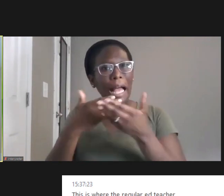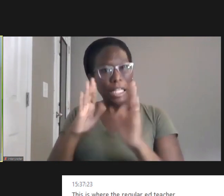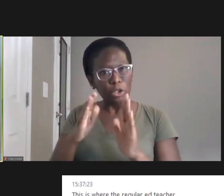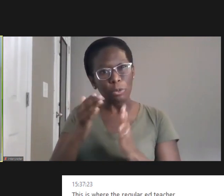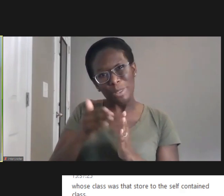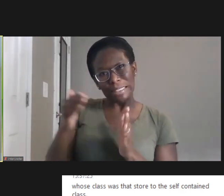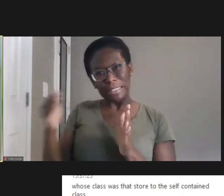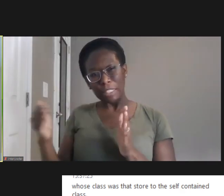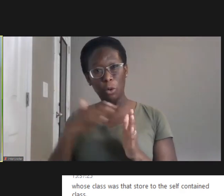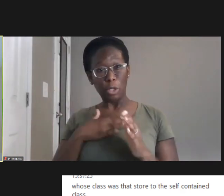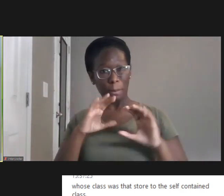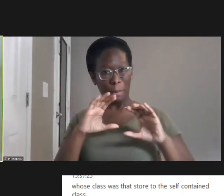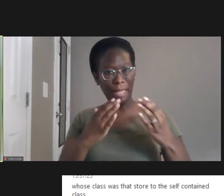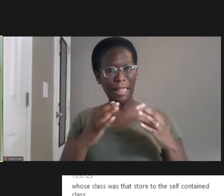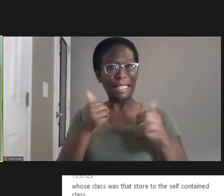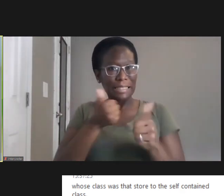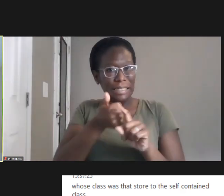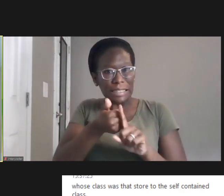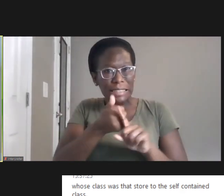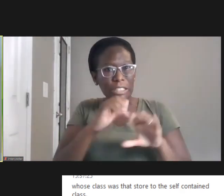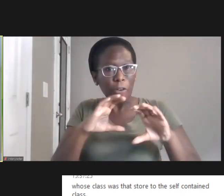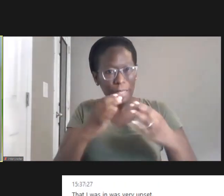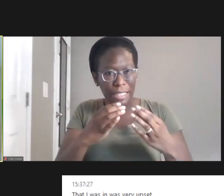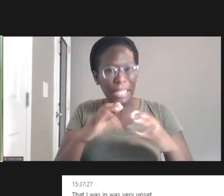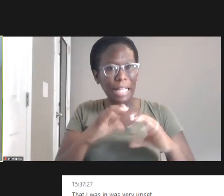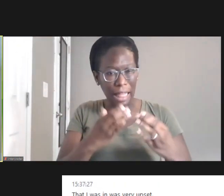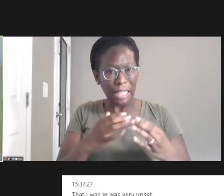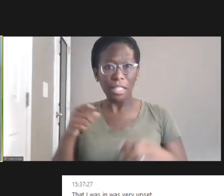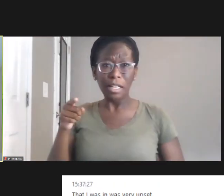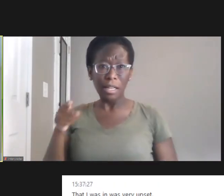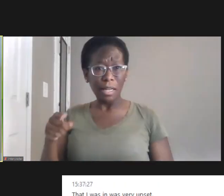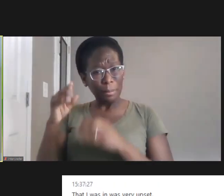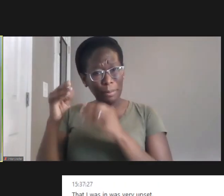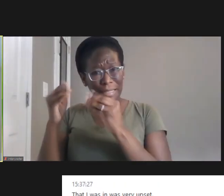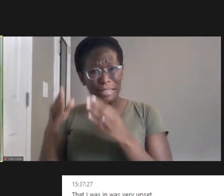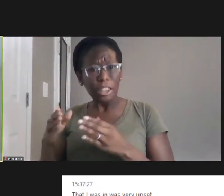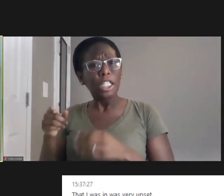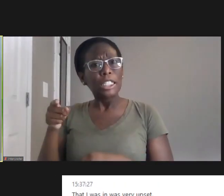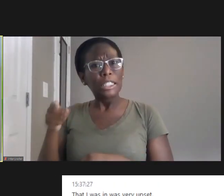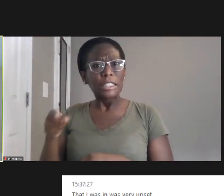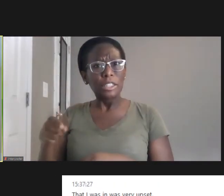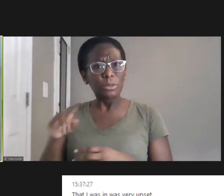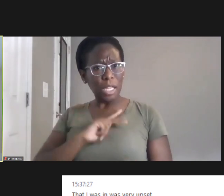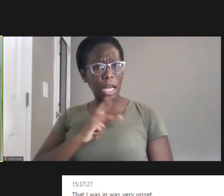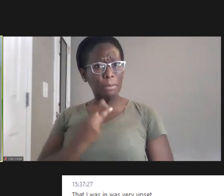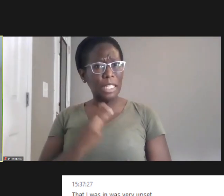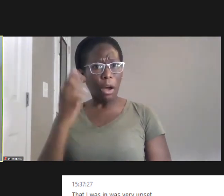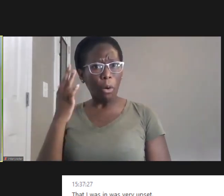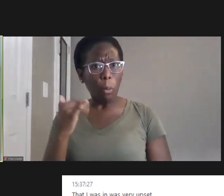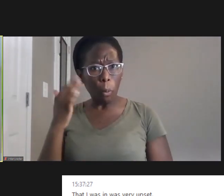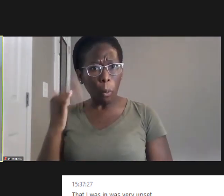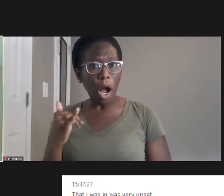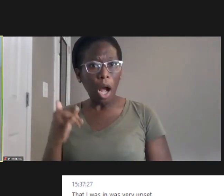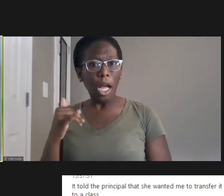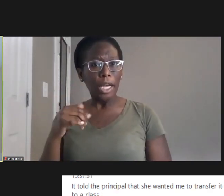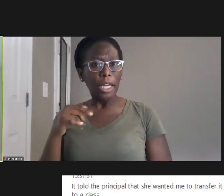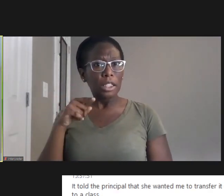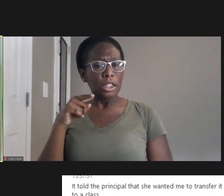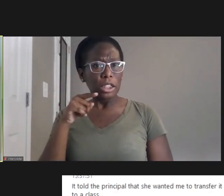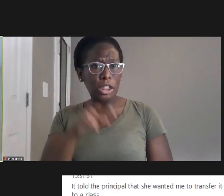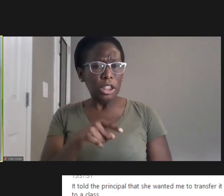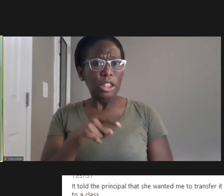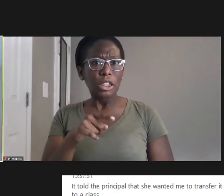upset and told the principal that she wanted me transferred to her class because she understood the teacher's response when I had